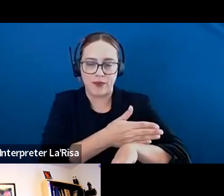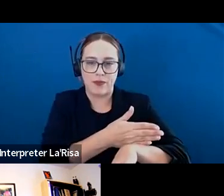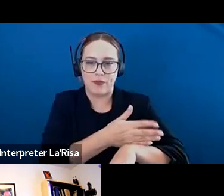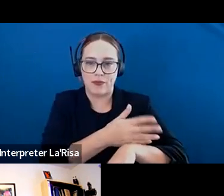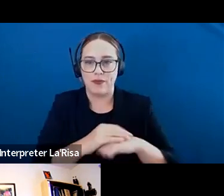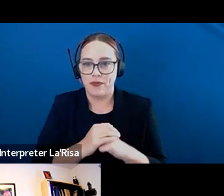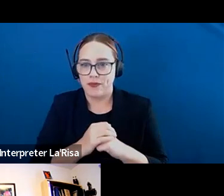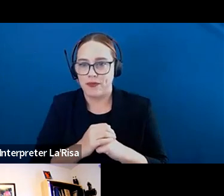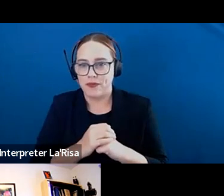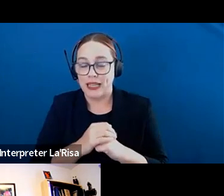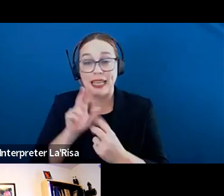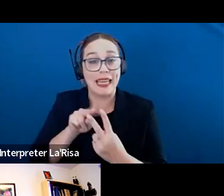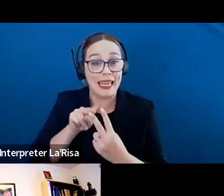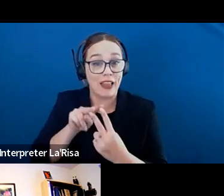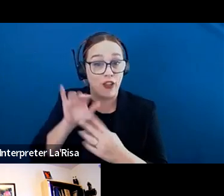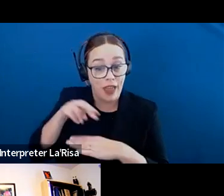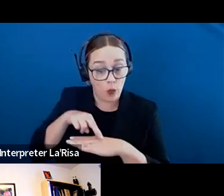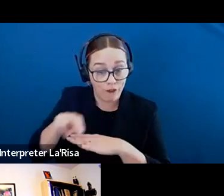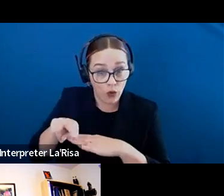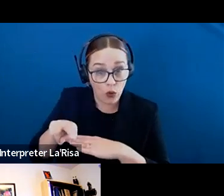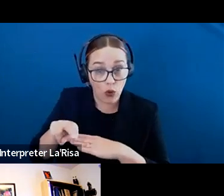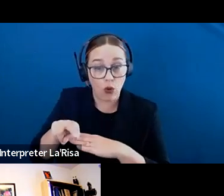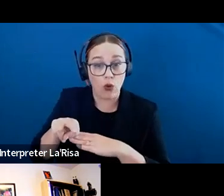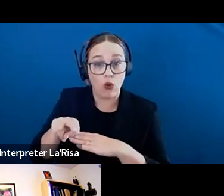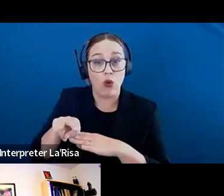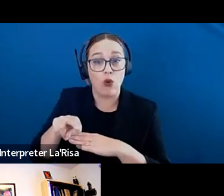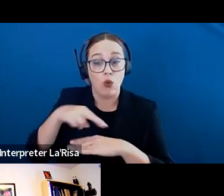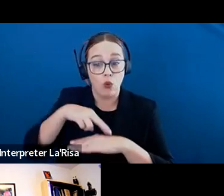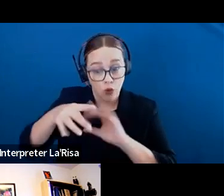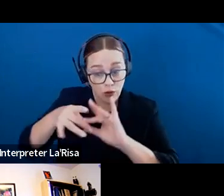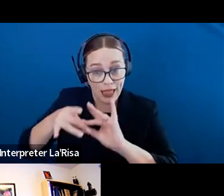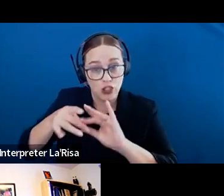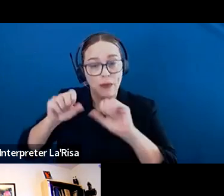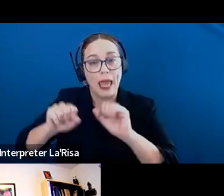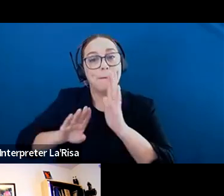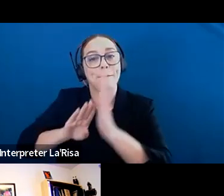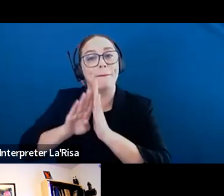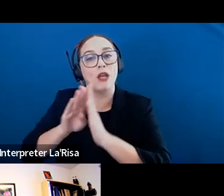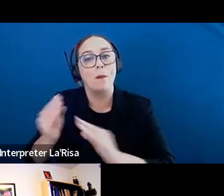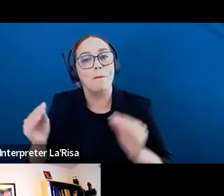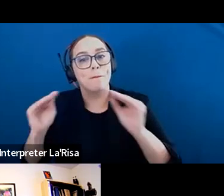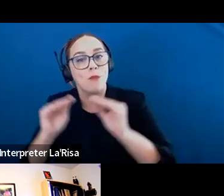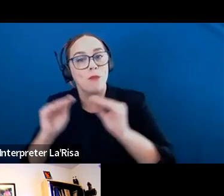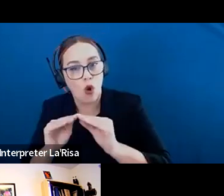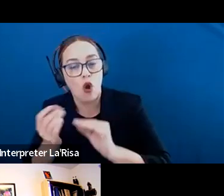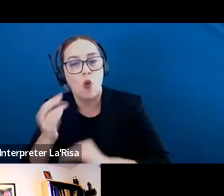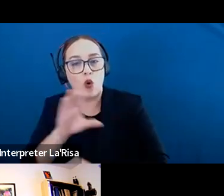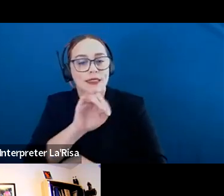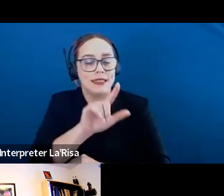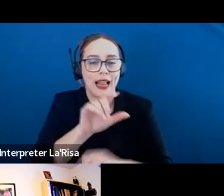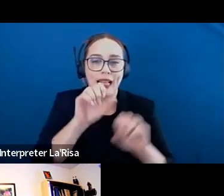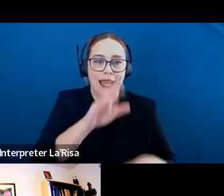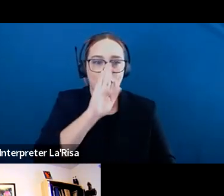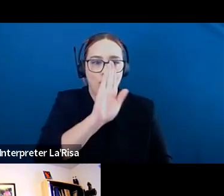and either that referral, those referral relationships can be built more, or the CIL can